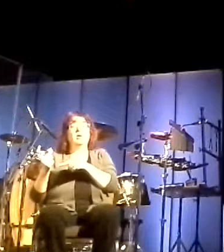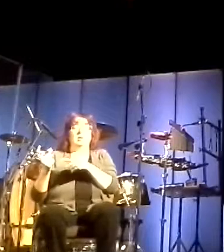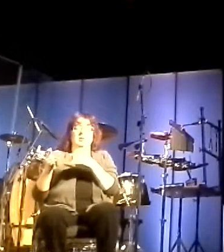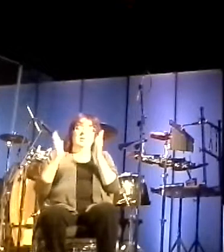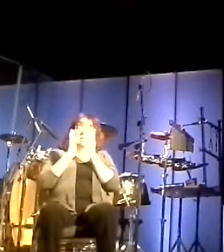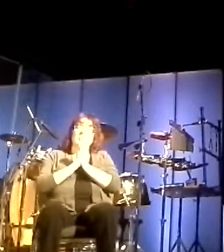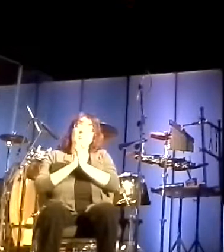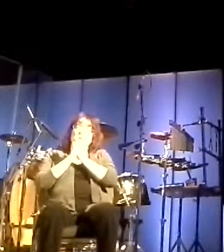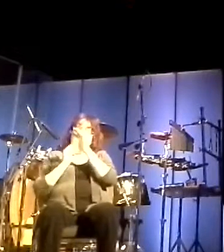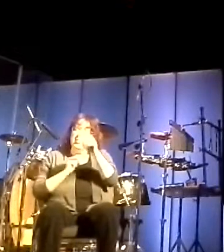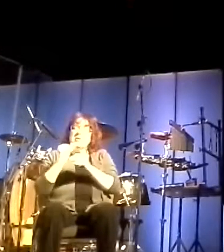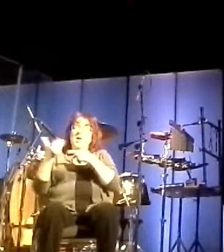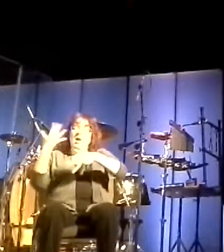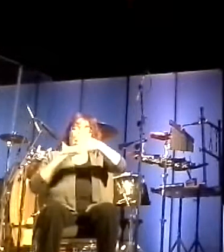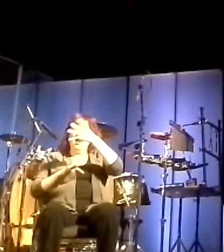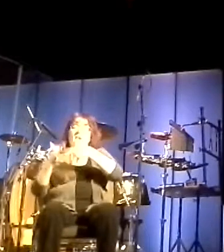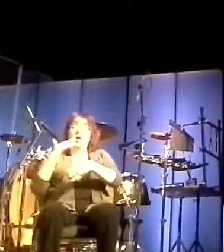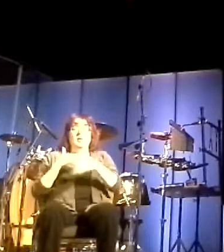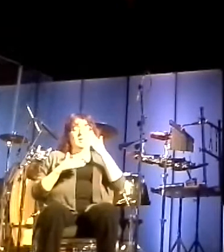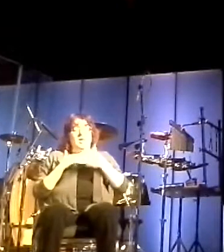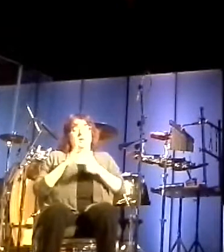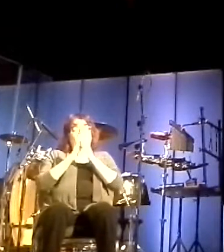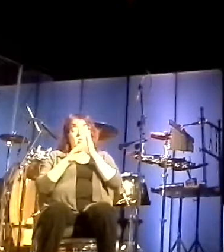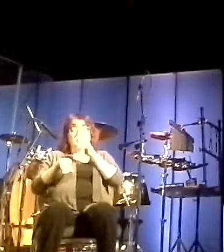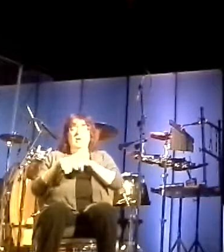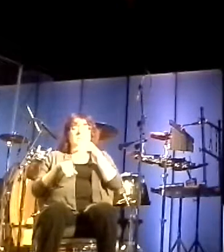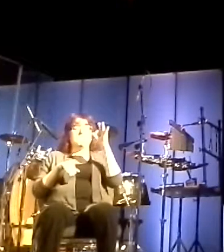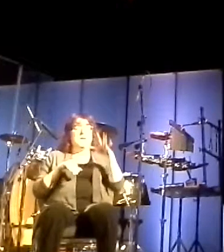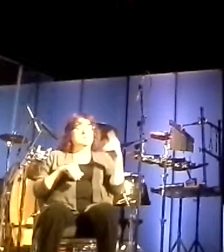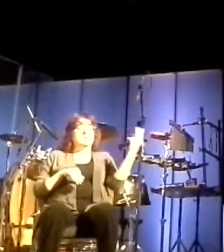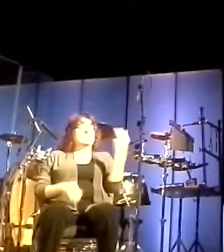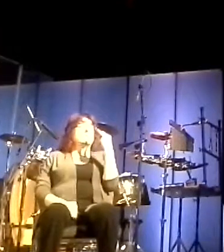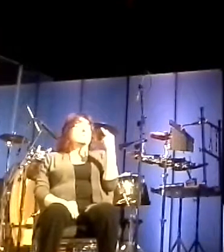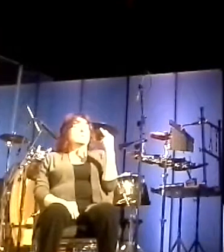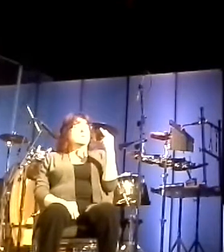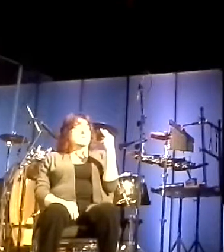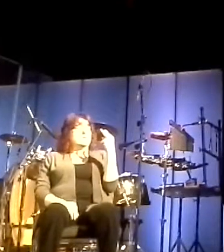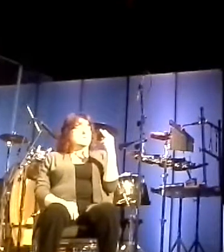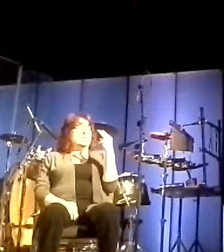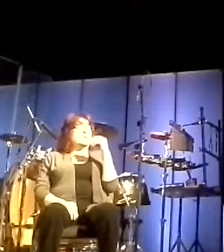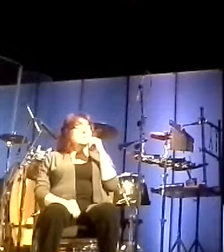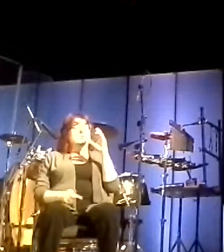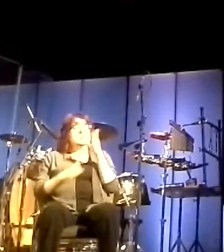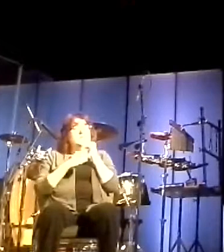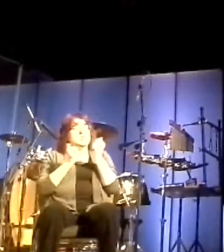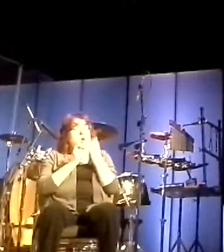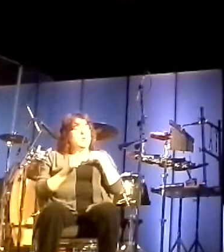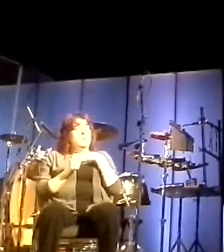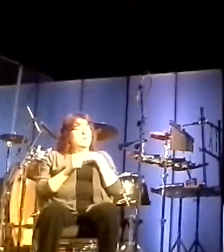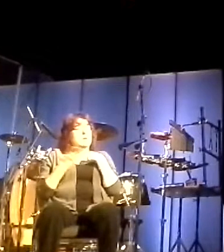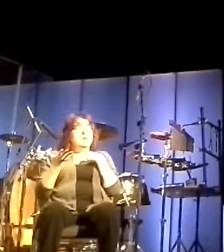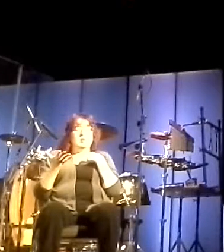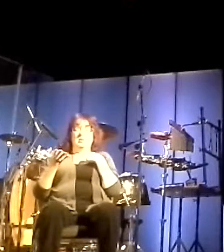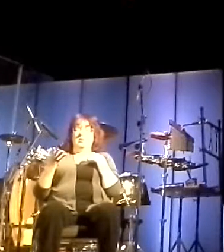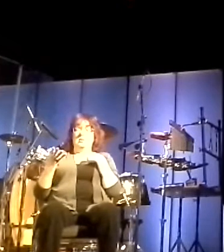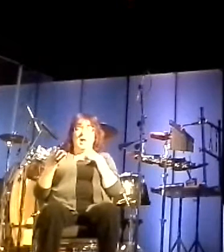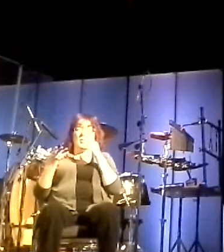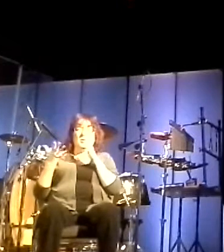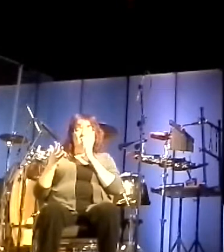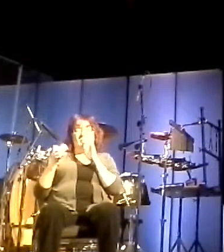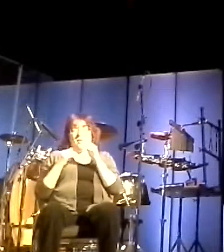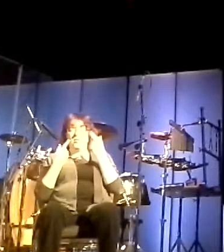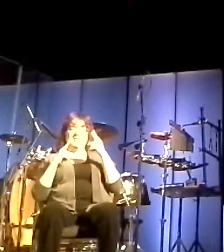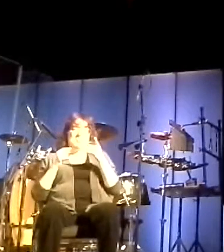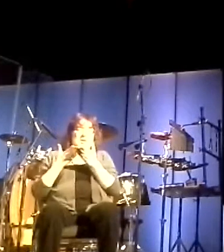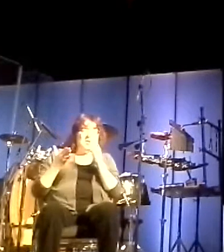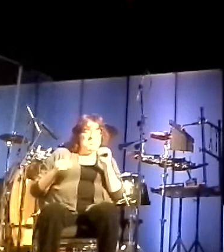we just prayed with each other, and we're hanging out together. We got to the end of our prayer time, and one of the pastors looked up and said, Dan, you didn't share anything today. And in my mind, I'm like, and I don't want to talk about